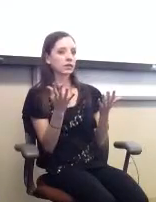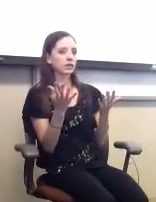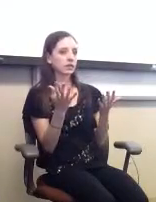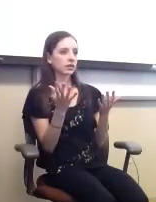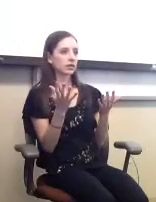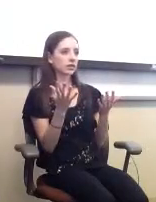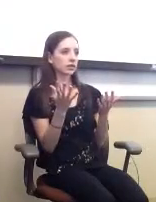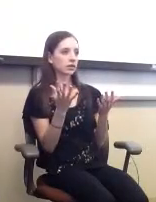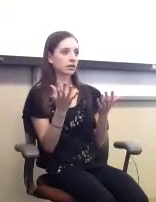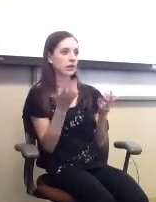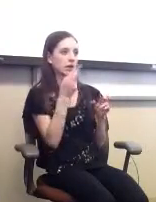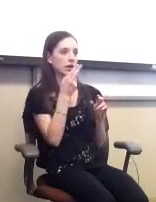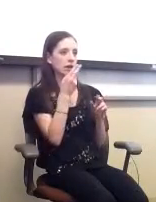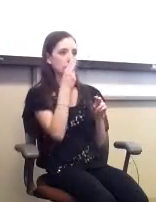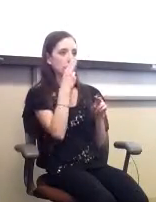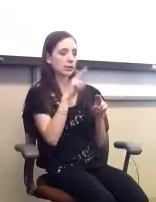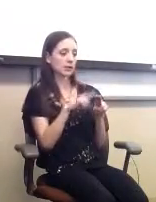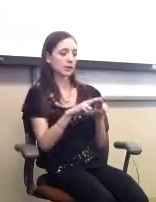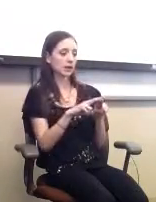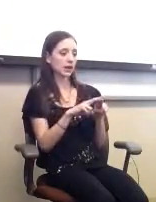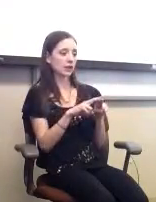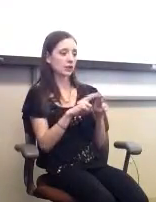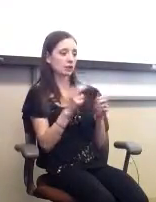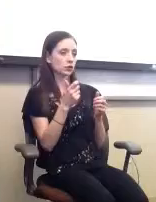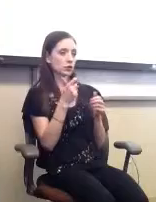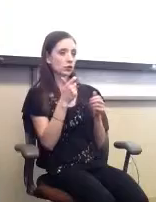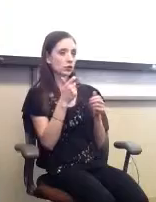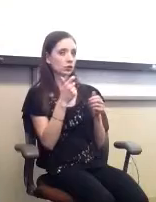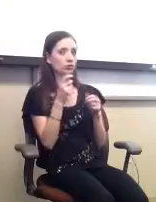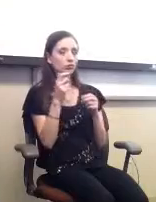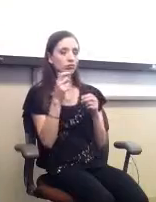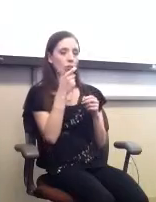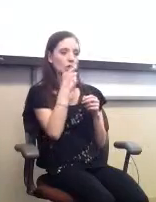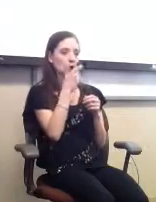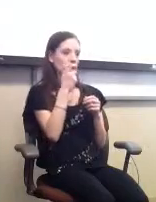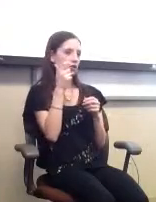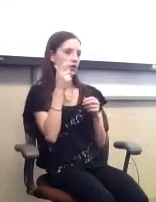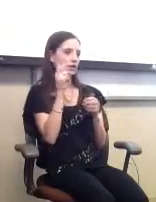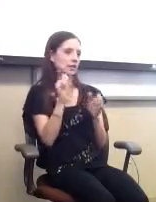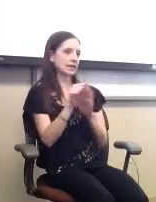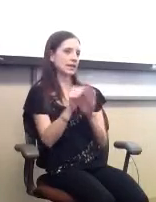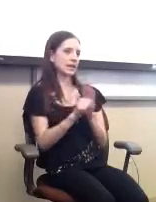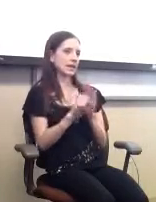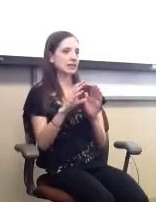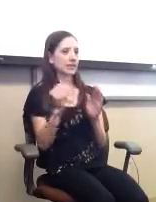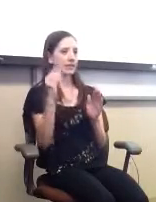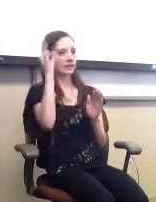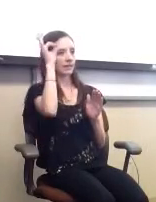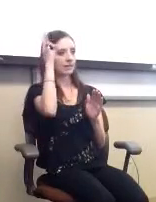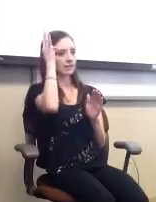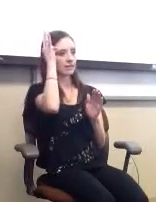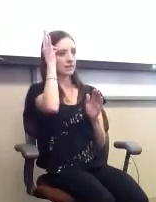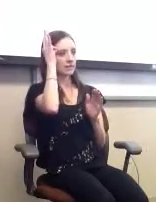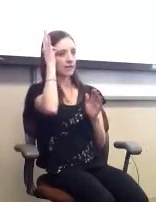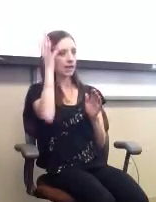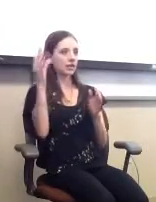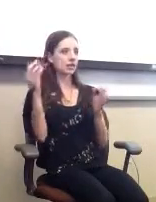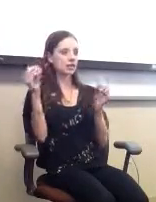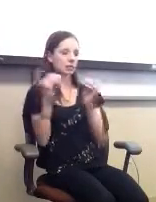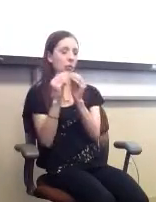fun to watch the state and the feds battle it out. Because the feds say we cannot put caps. We cannot determine a service